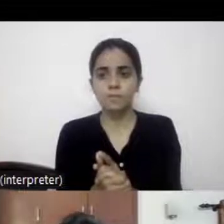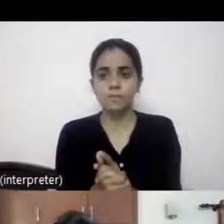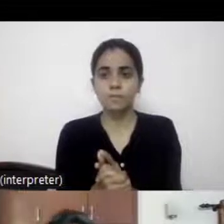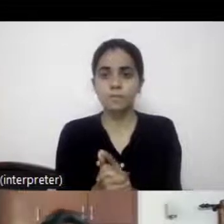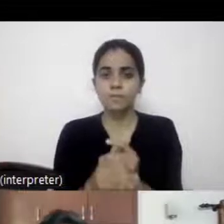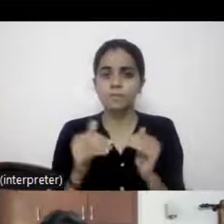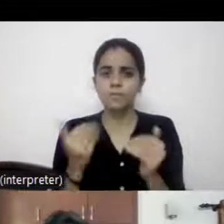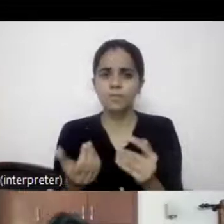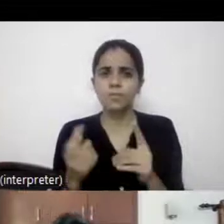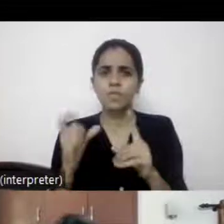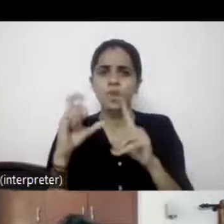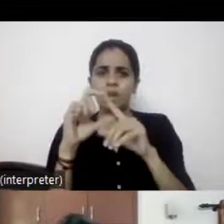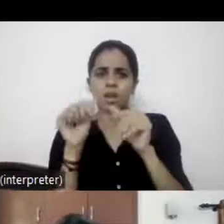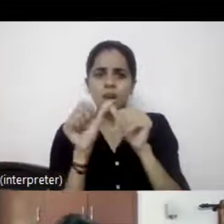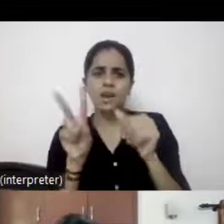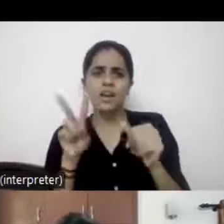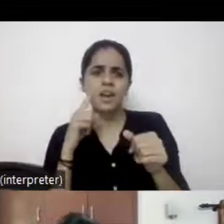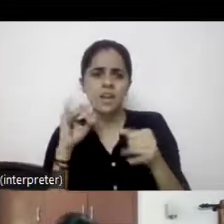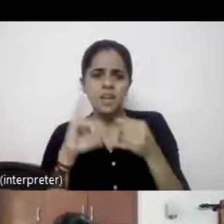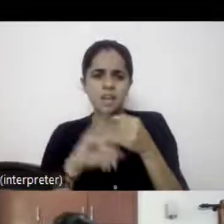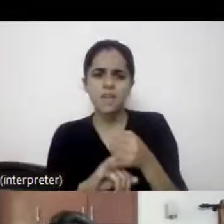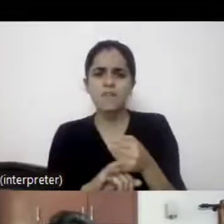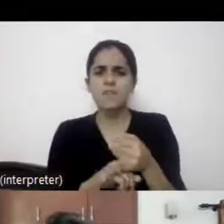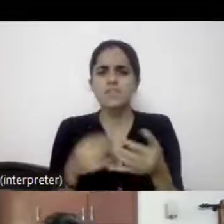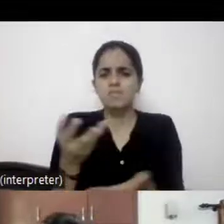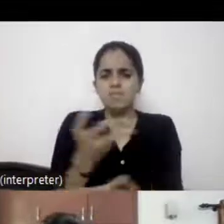Davis talks about this idea of bell curve.